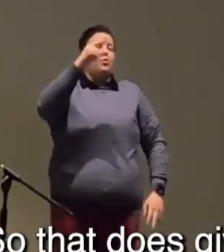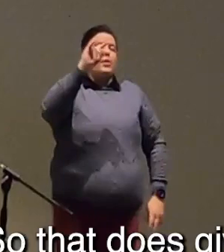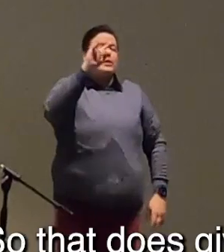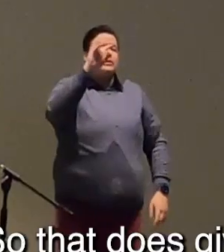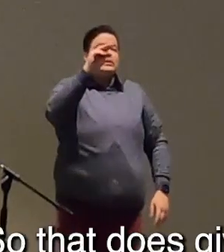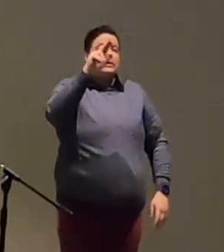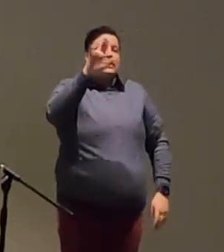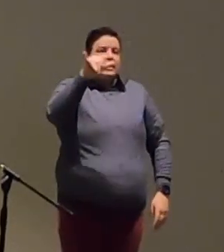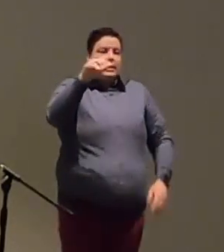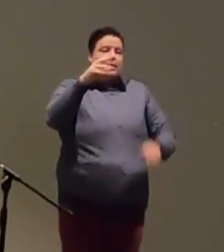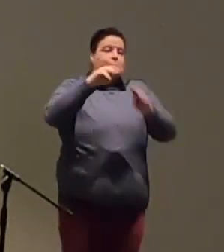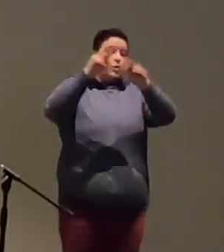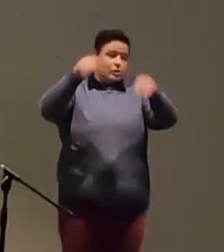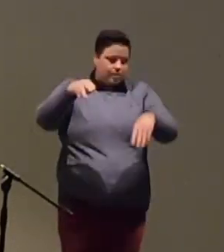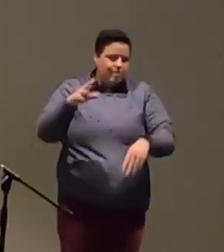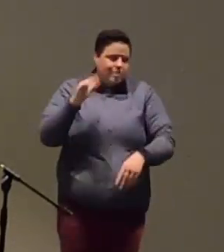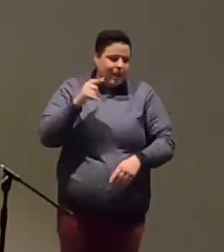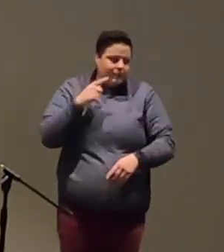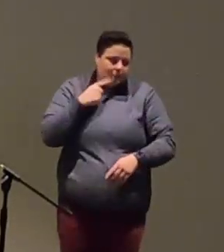us a sense of how much they were, but